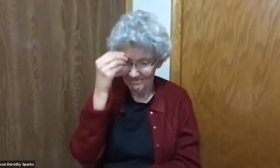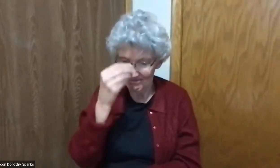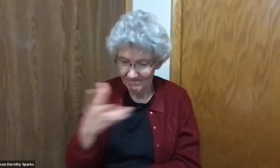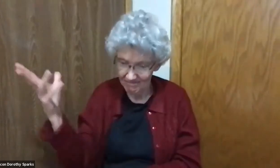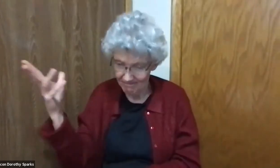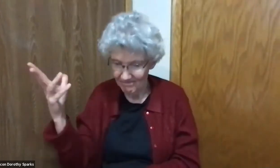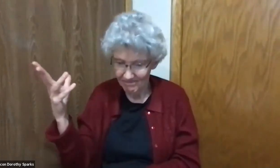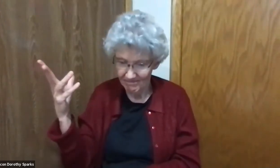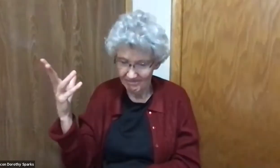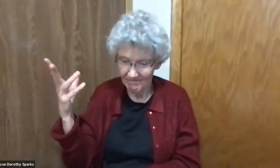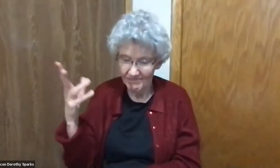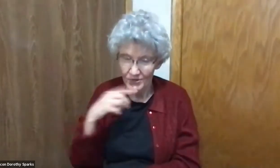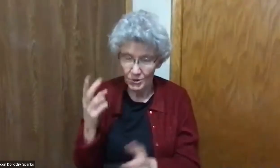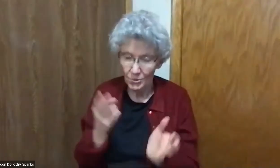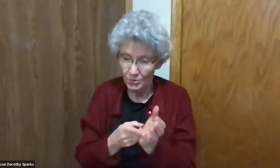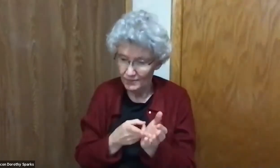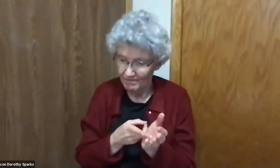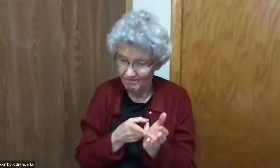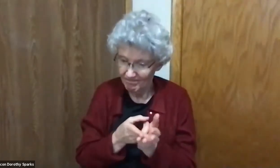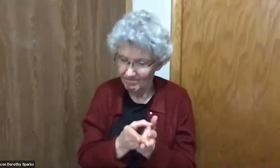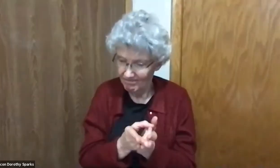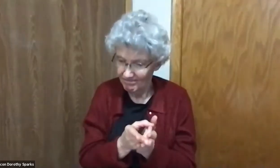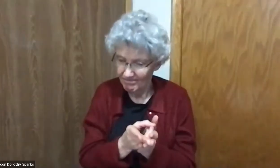that you heard I have done in Capernaum.